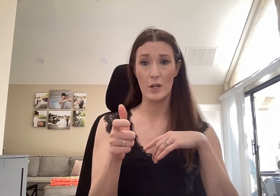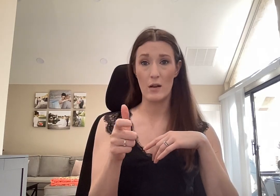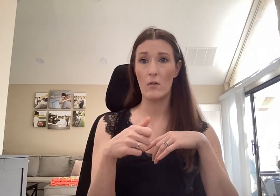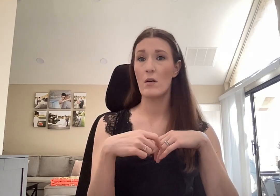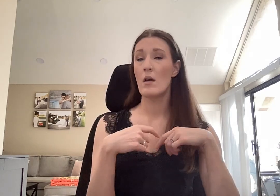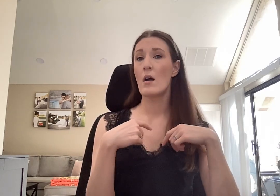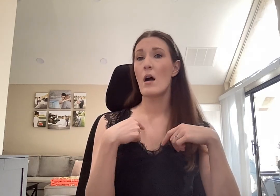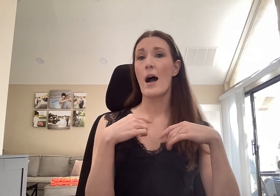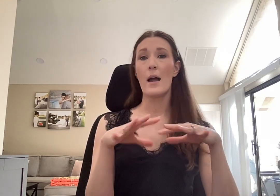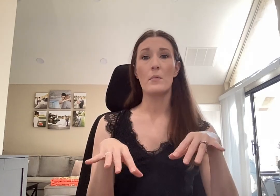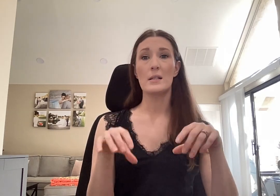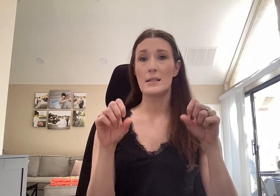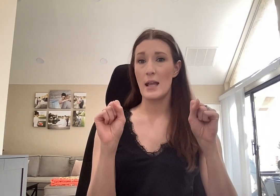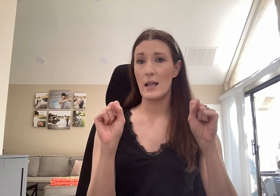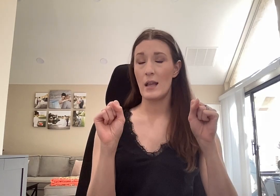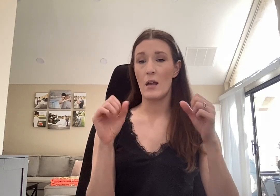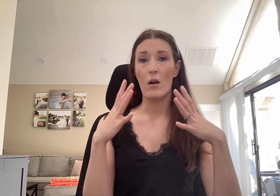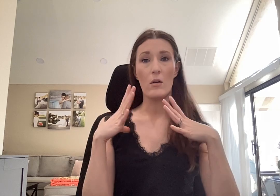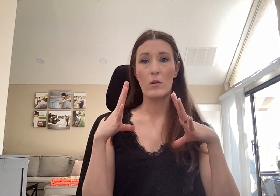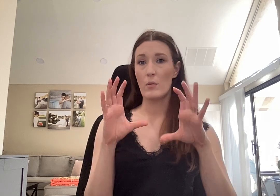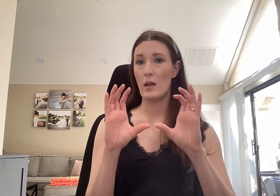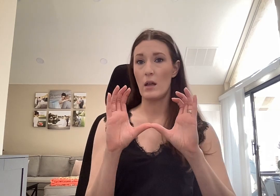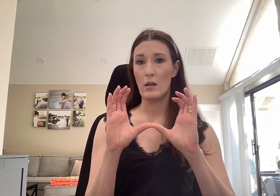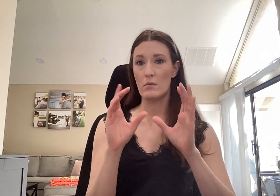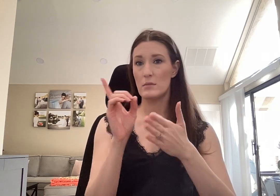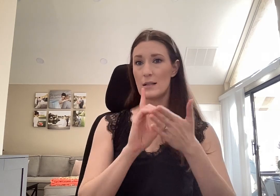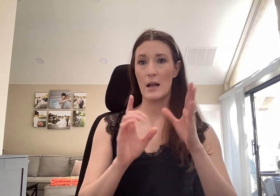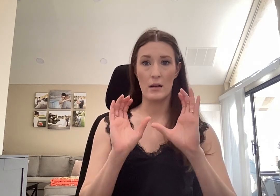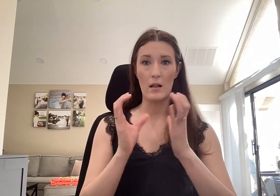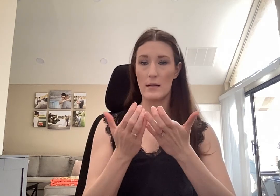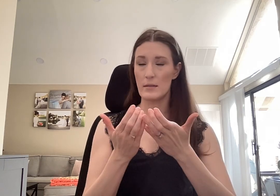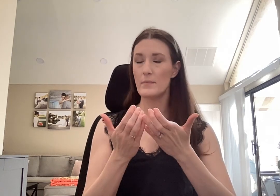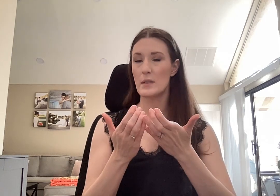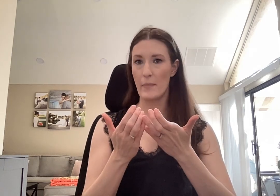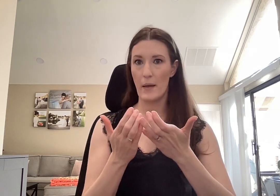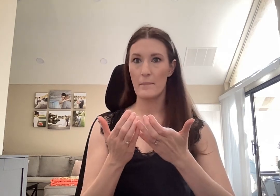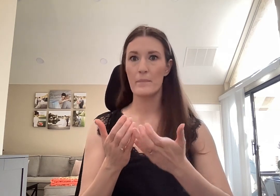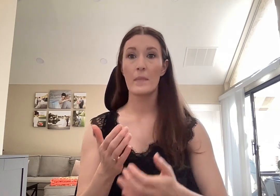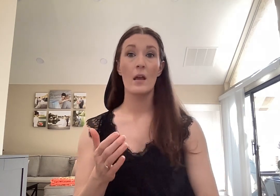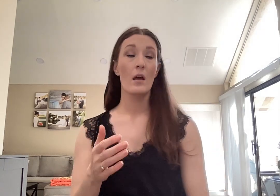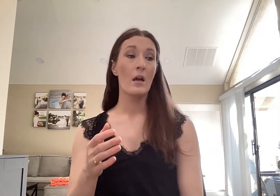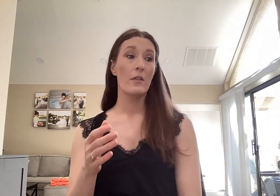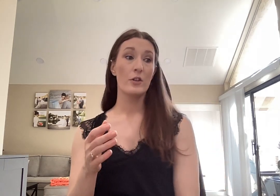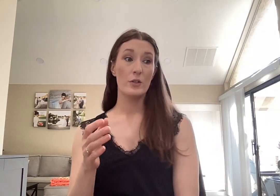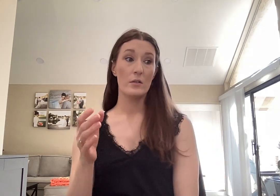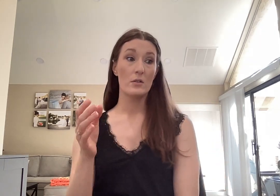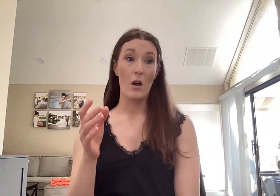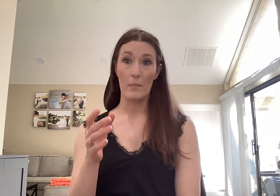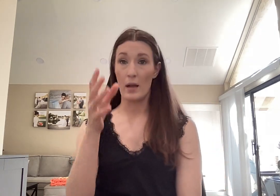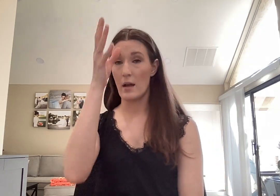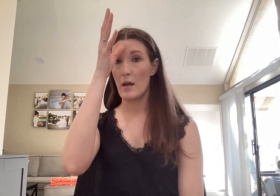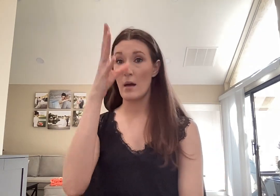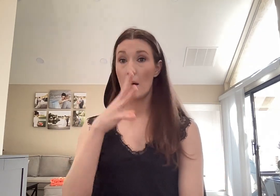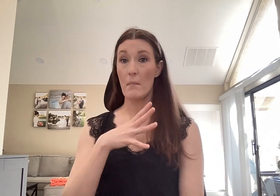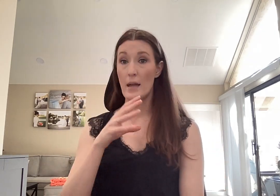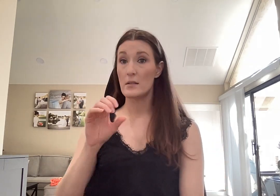Channel. I was taking a clothing design class, something. The topic, a